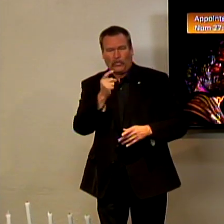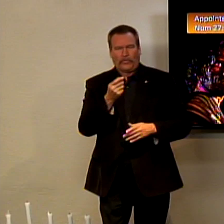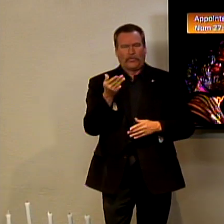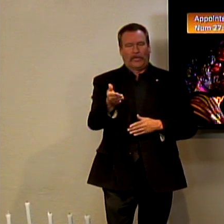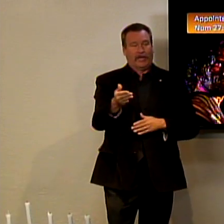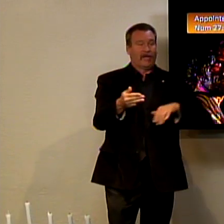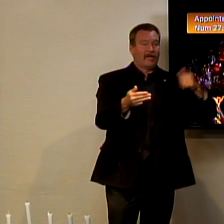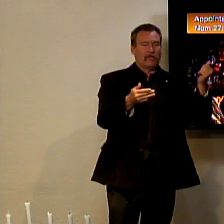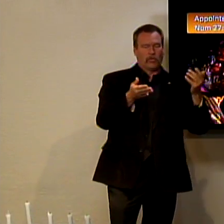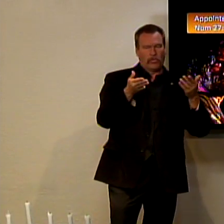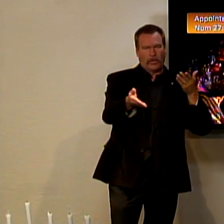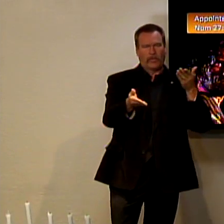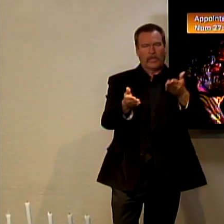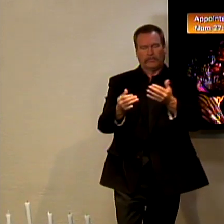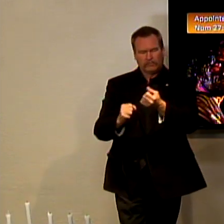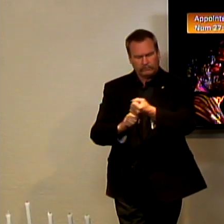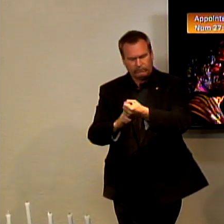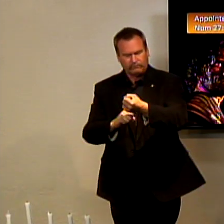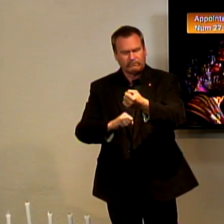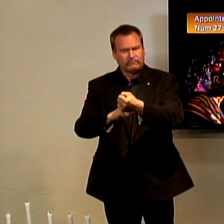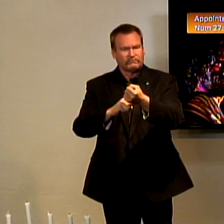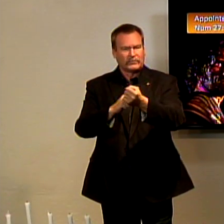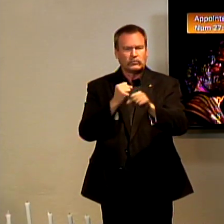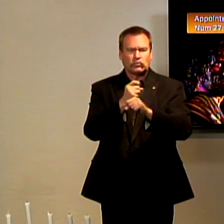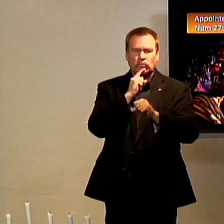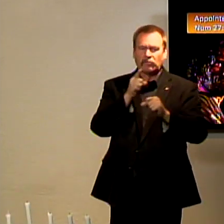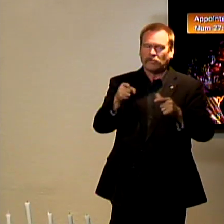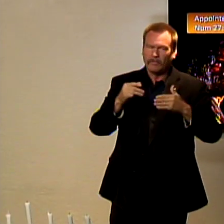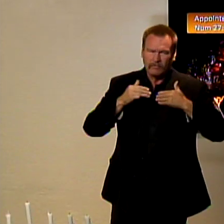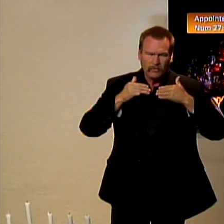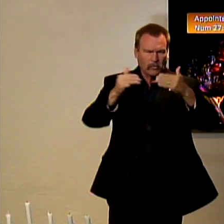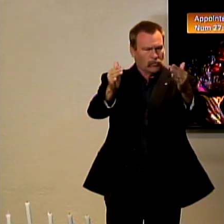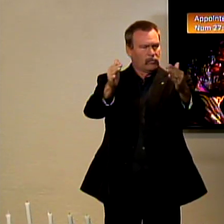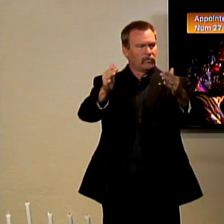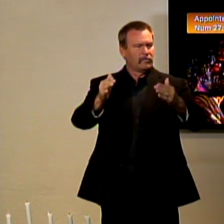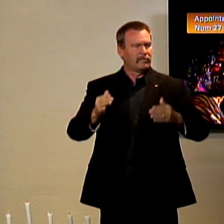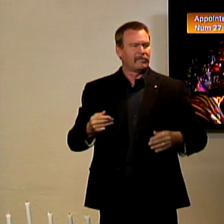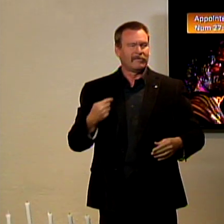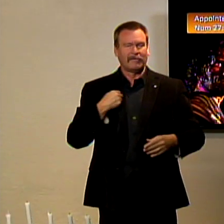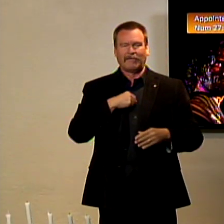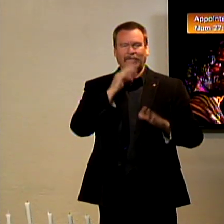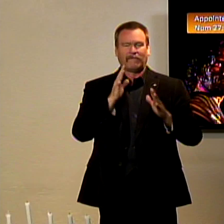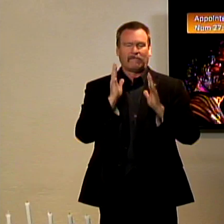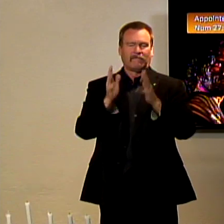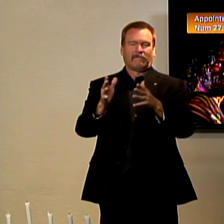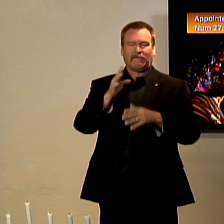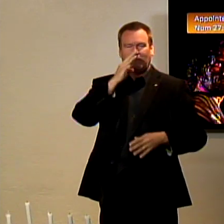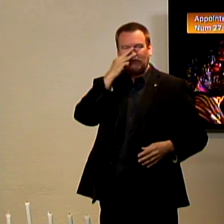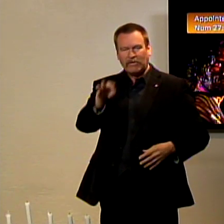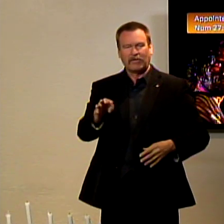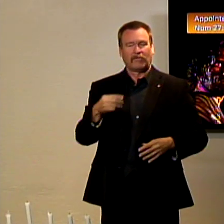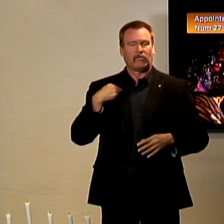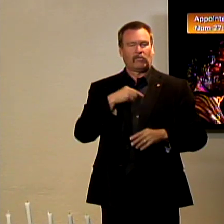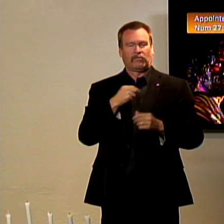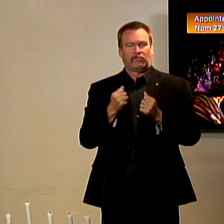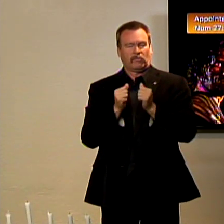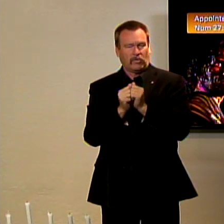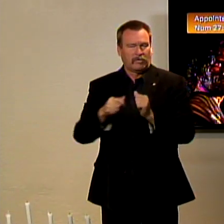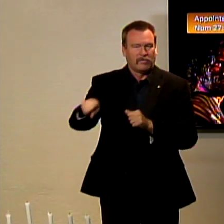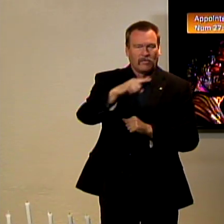church. You know, we have had many different leaders that we have supported, Dennis Smith, all of the different people. We have never left